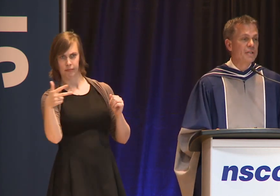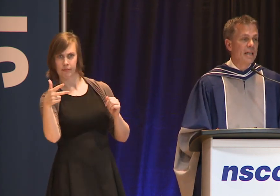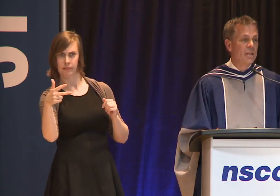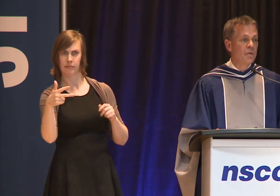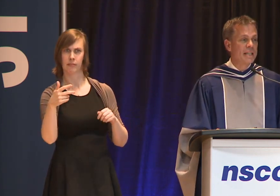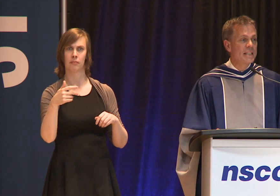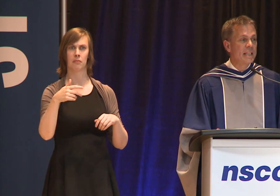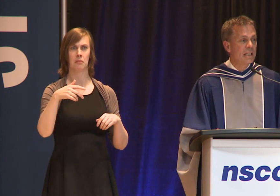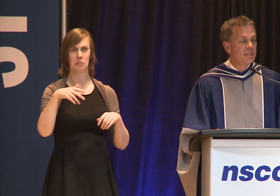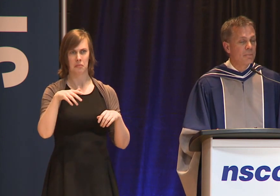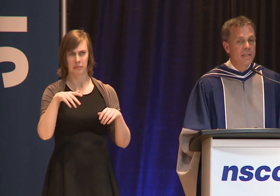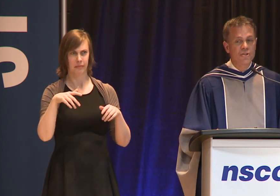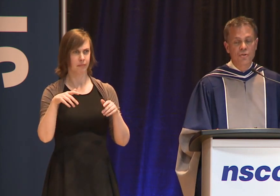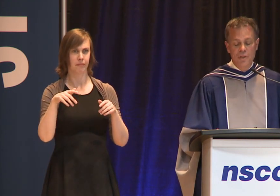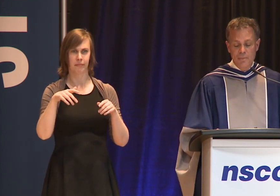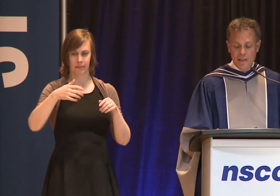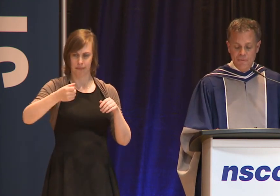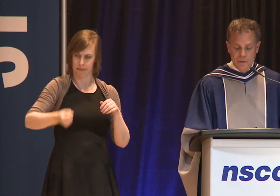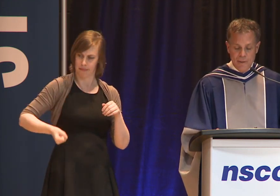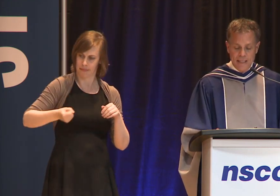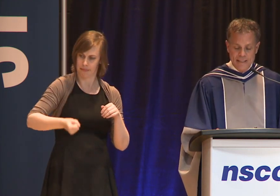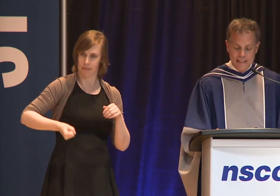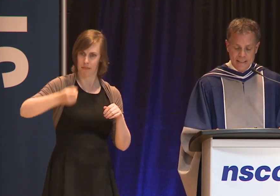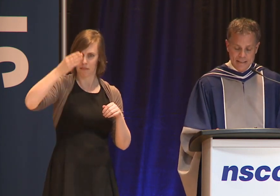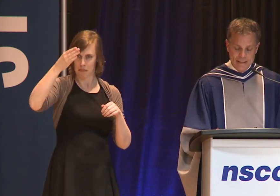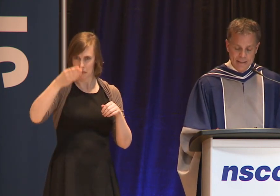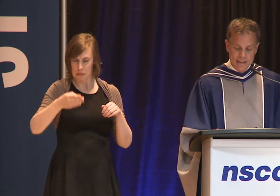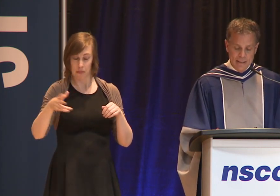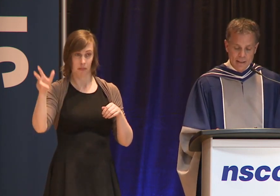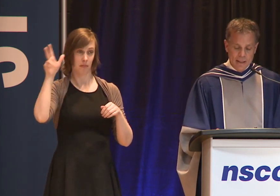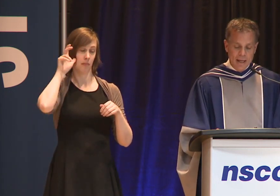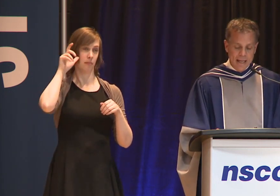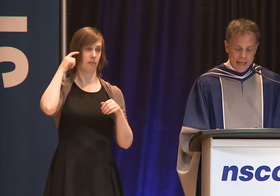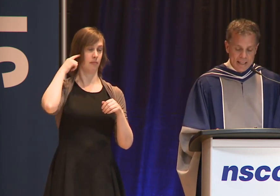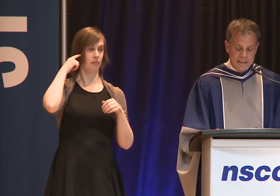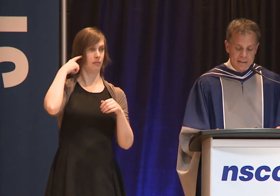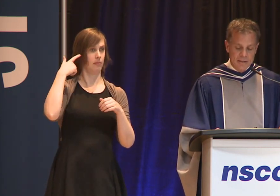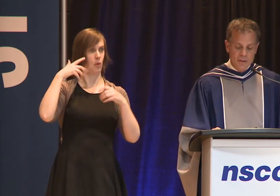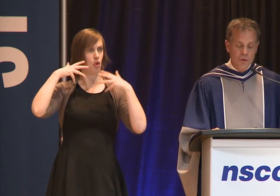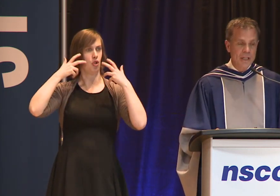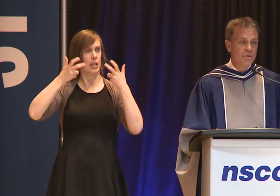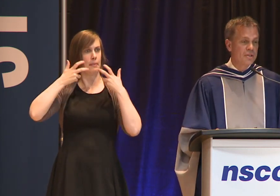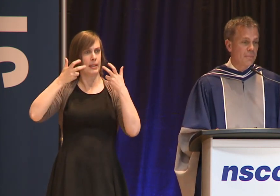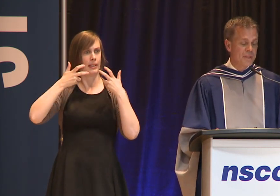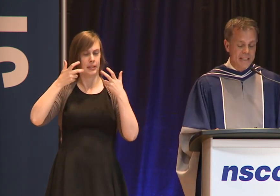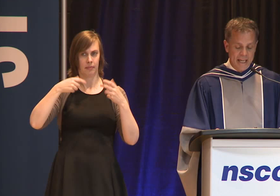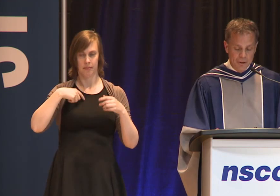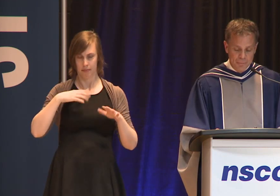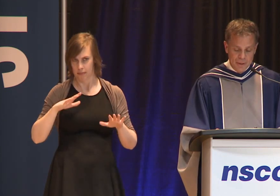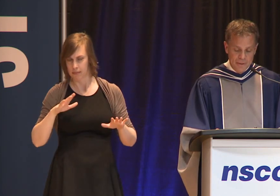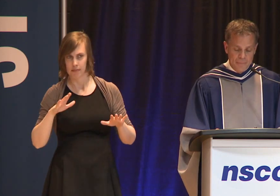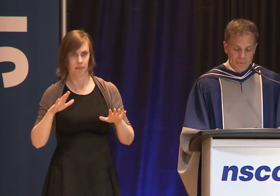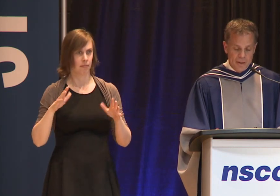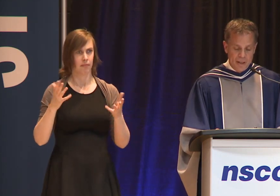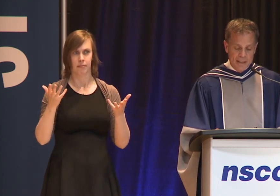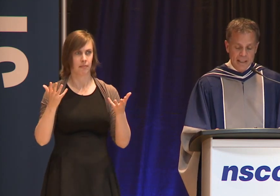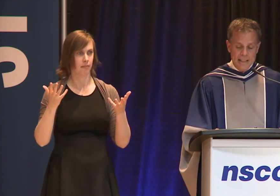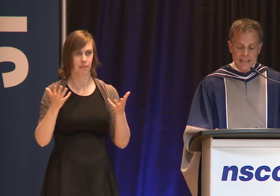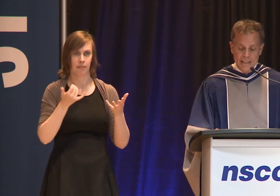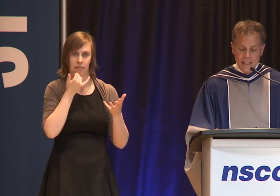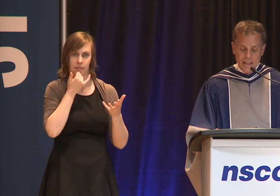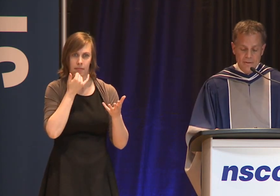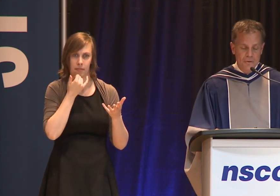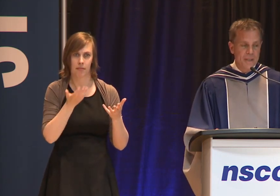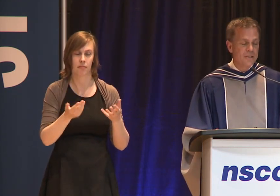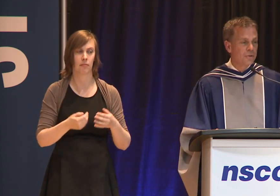my window down, and when I did, I could hear somebody screaming from the back seat. I asked, could I do something to help? And the